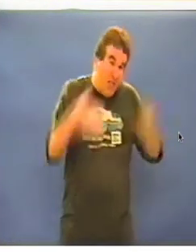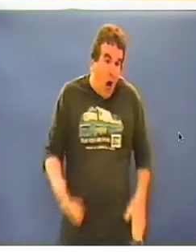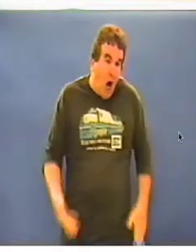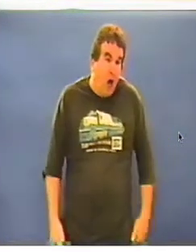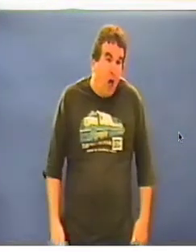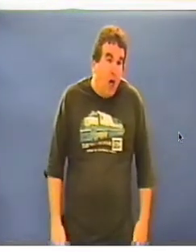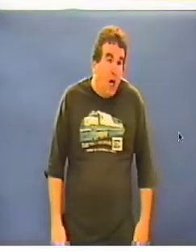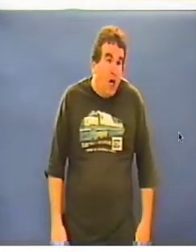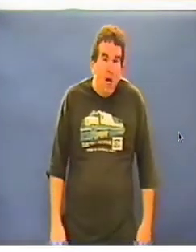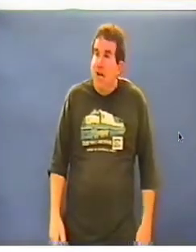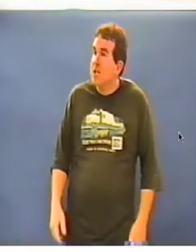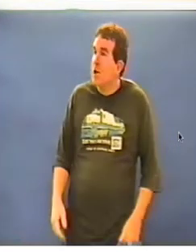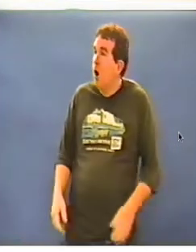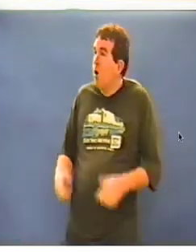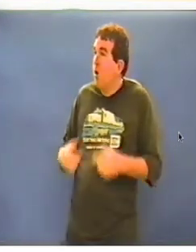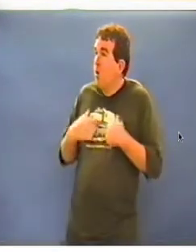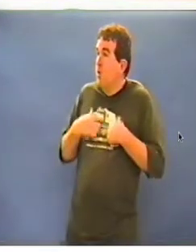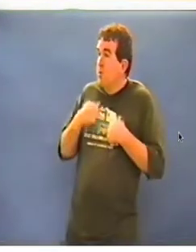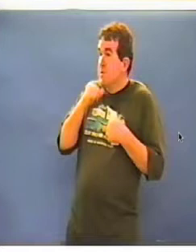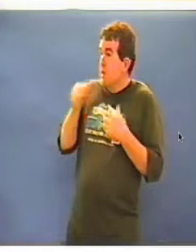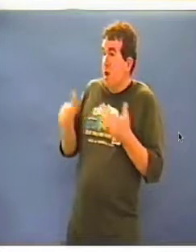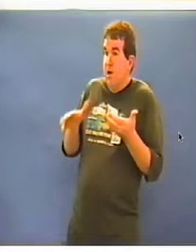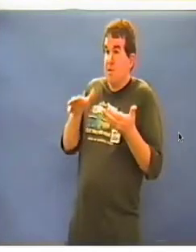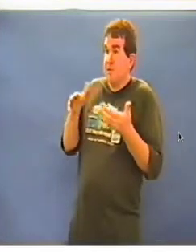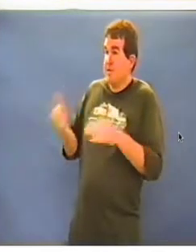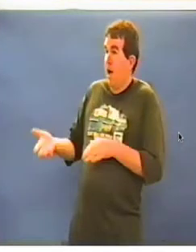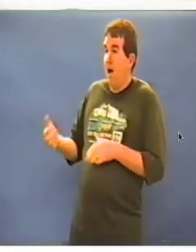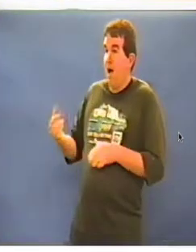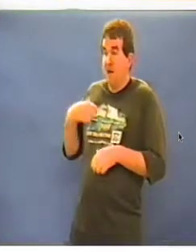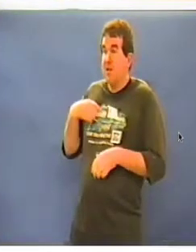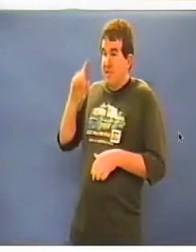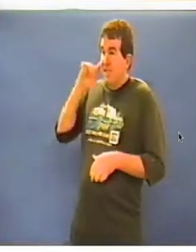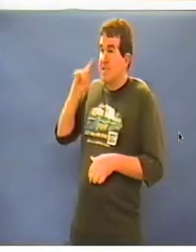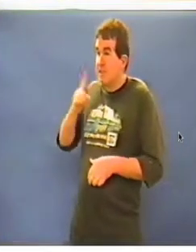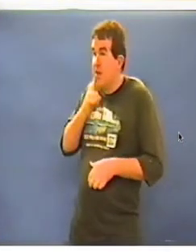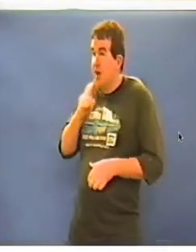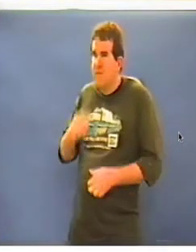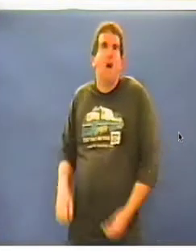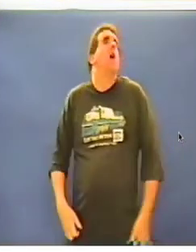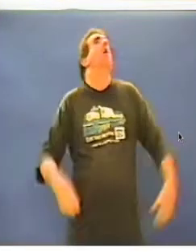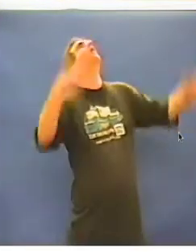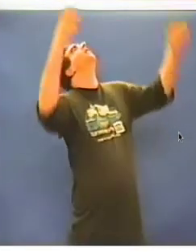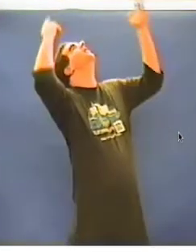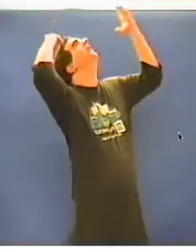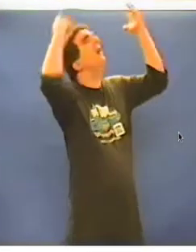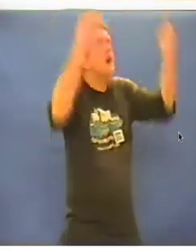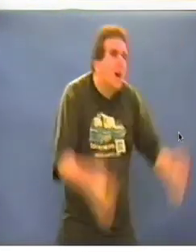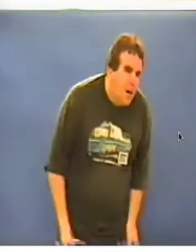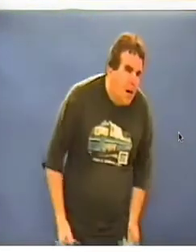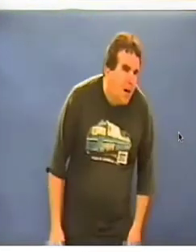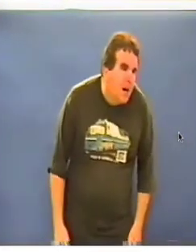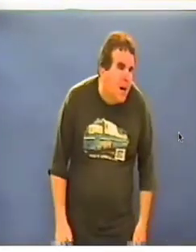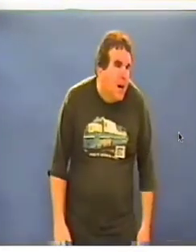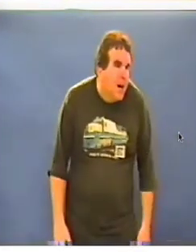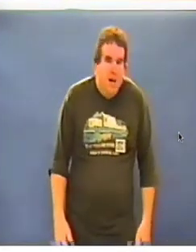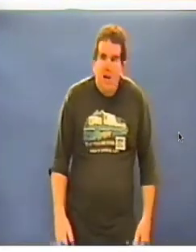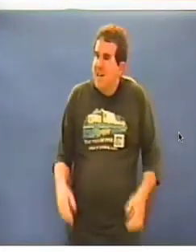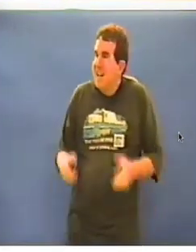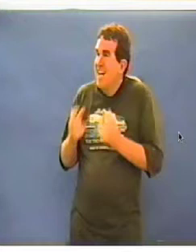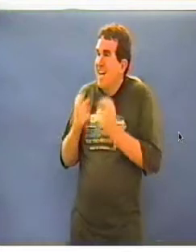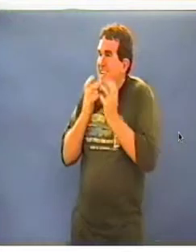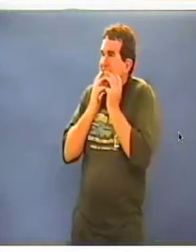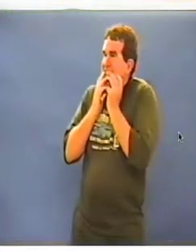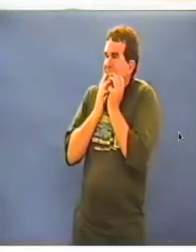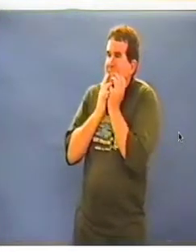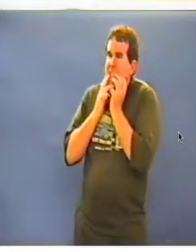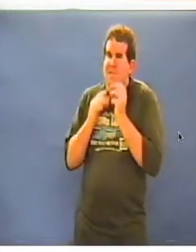swaggering with his belt, and um he said, I thought you were dead.